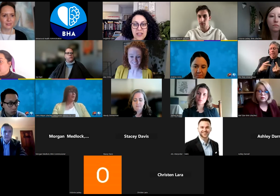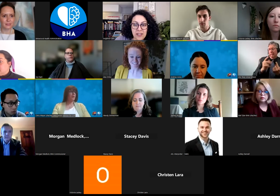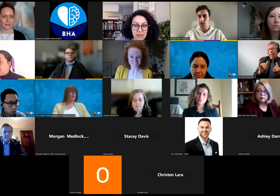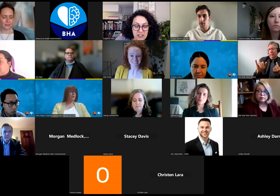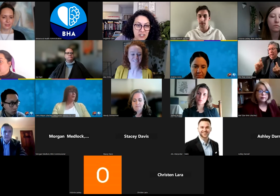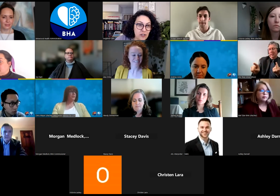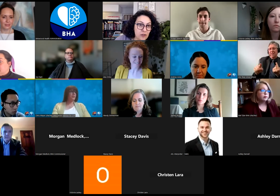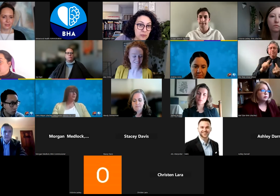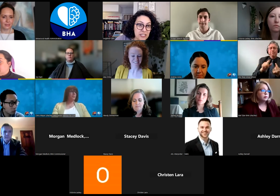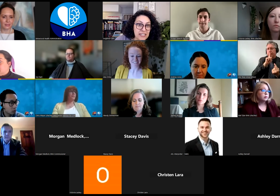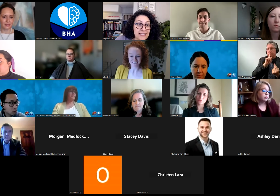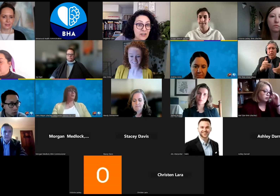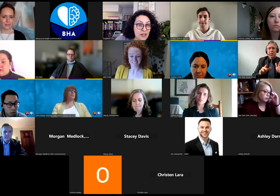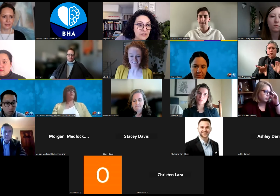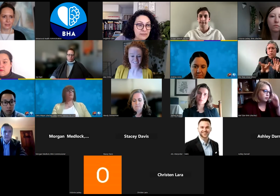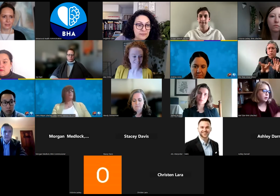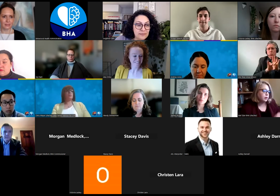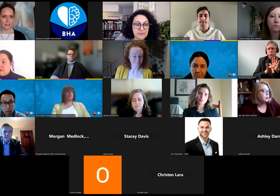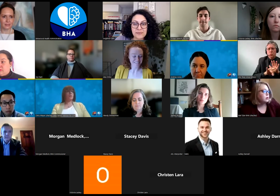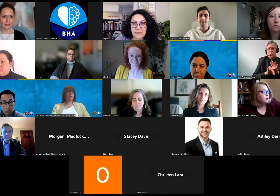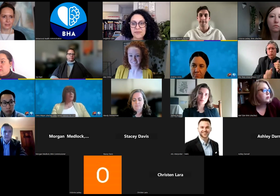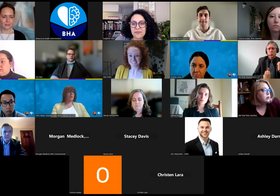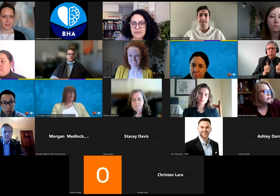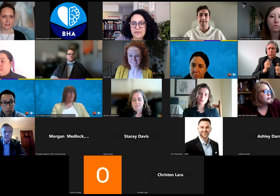IOP, inpatient, groups, etc.